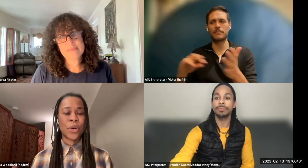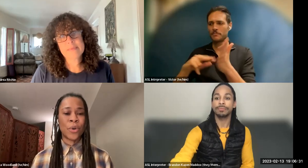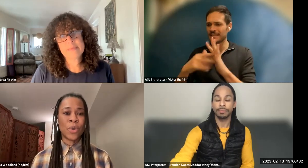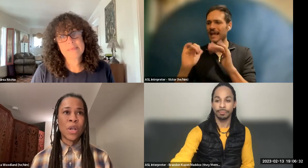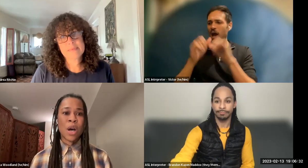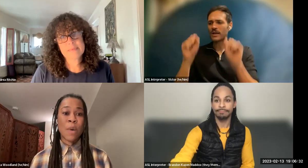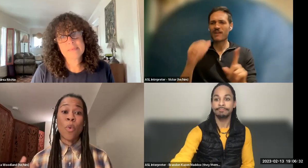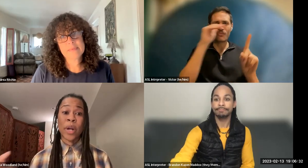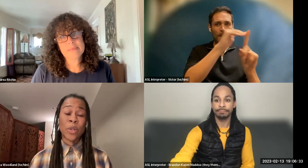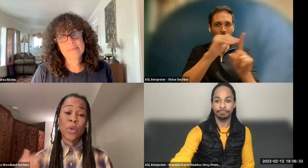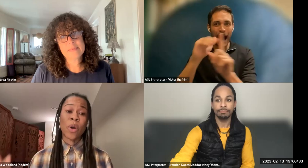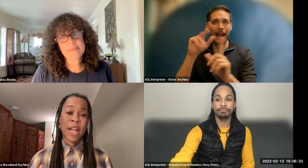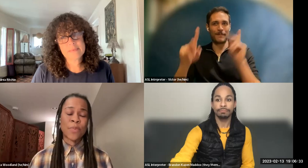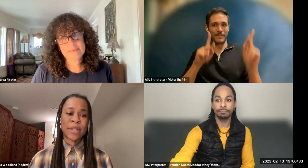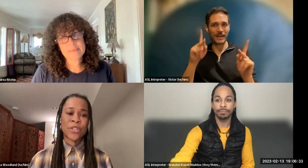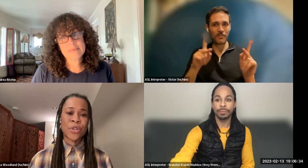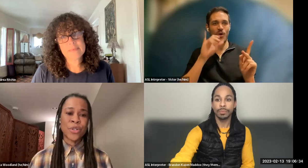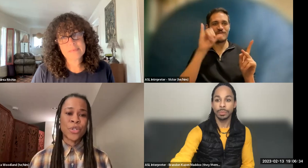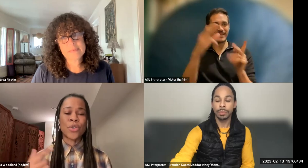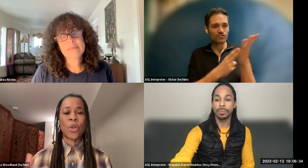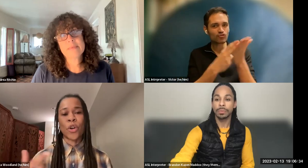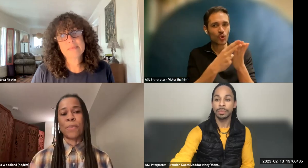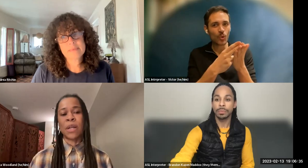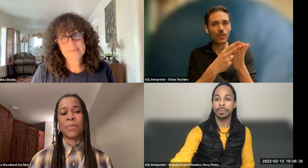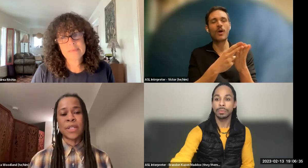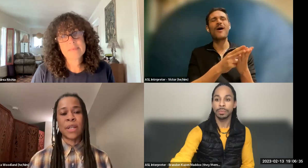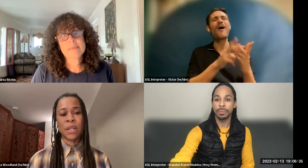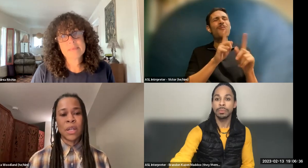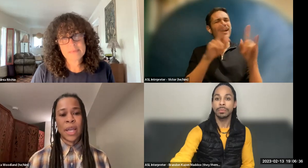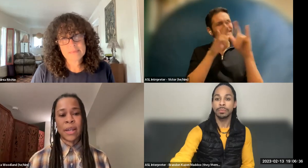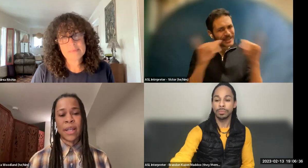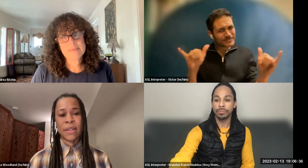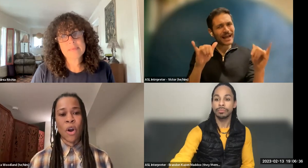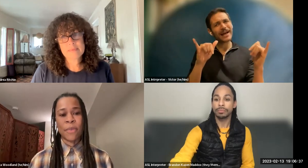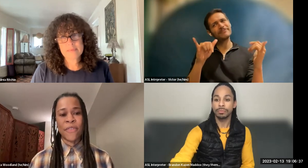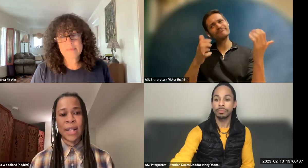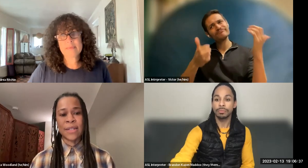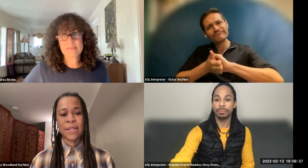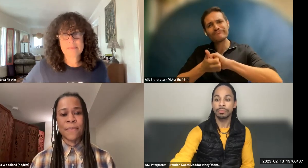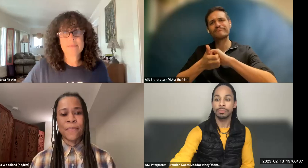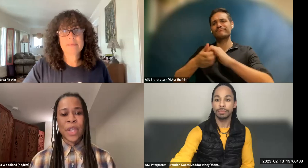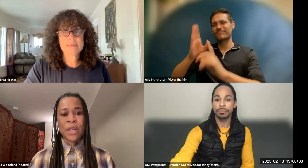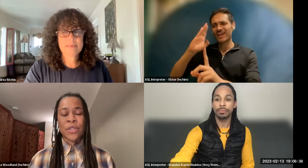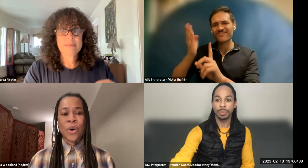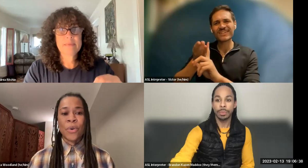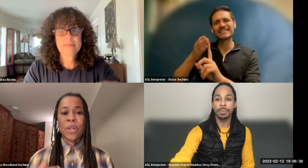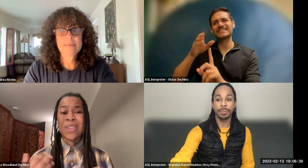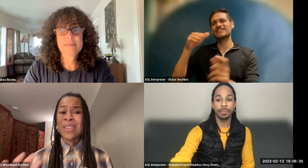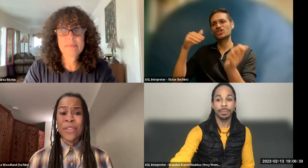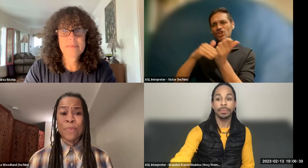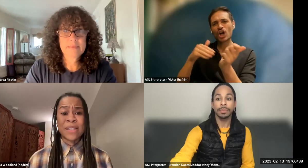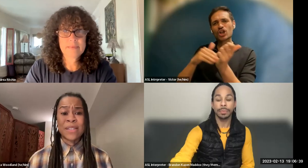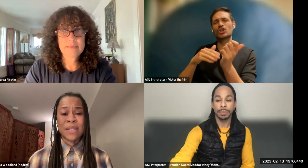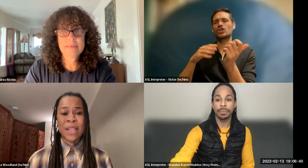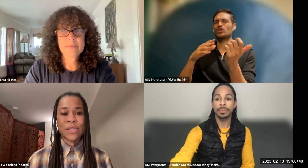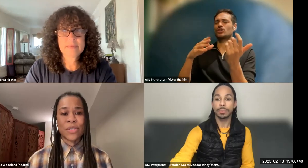while also working to organize practitioners to no longer be complicit in harm and violence? So